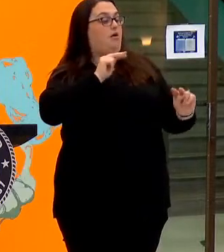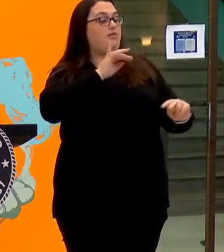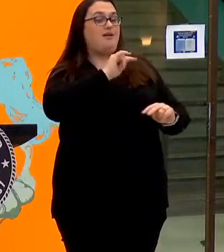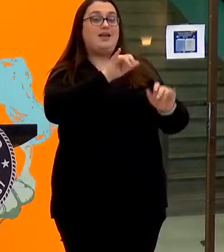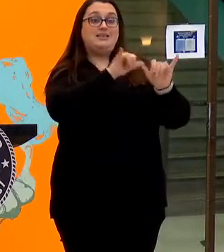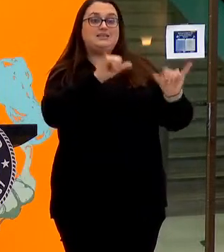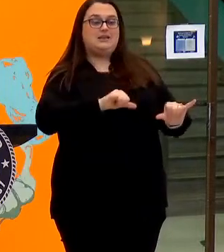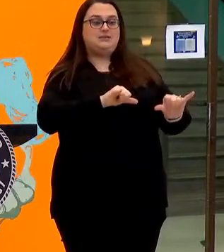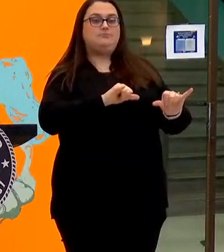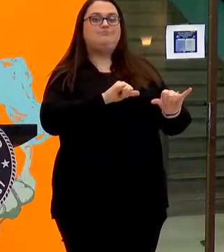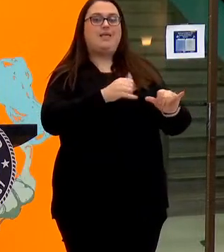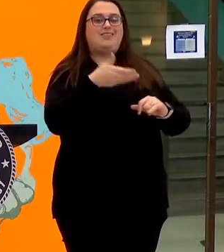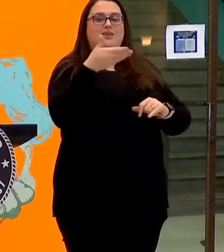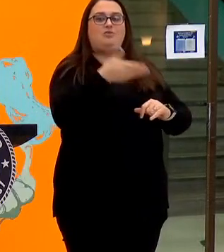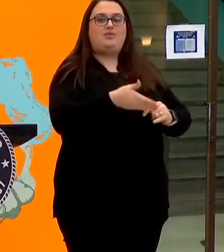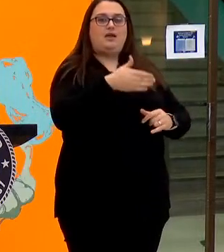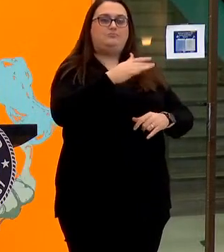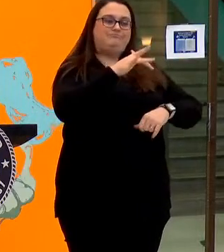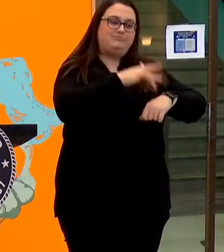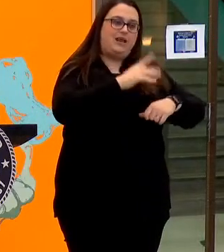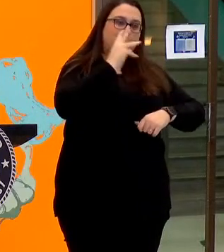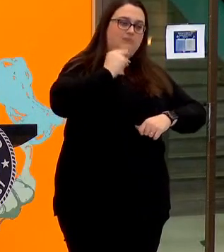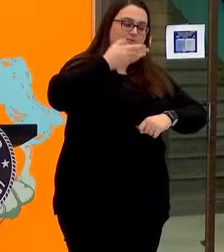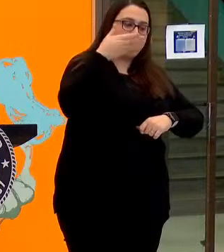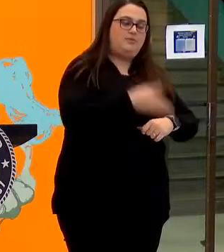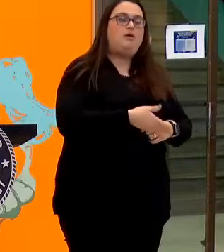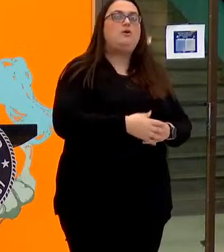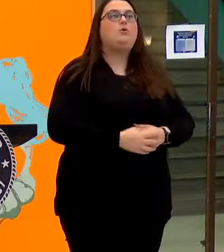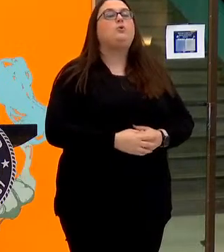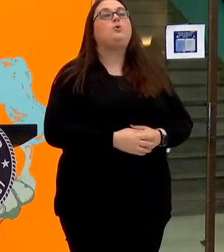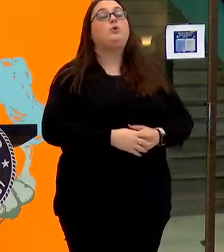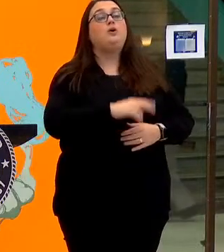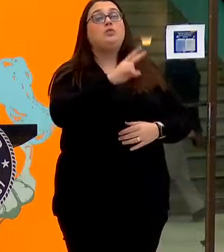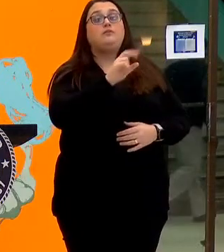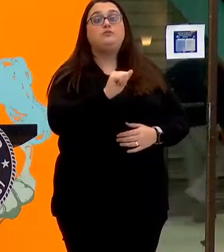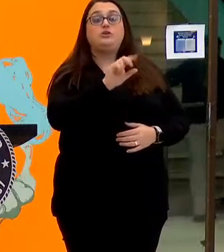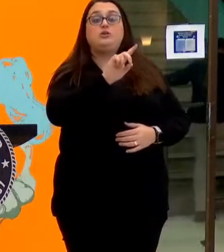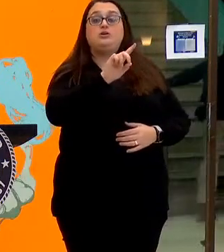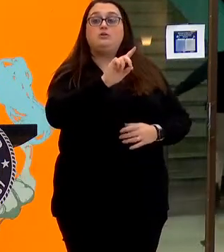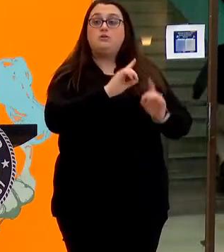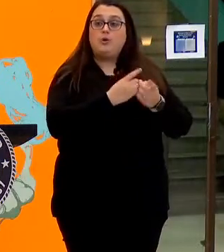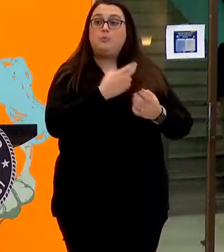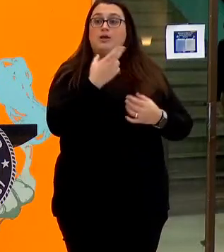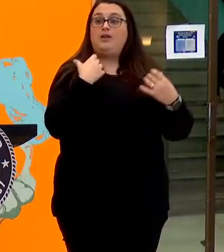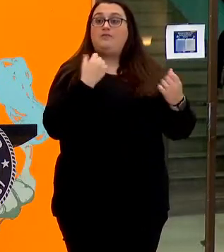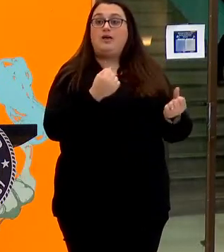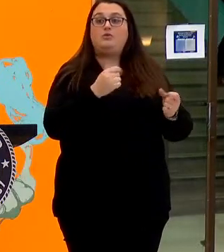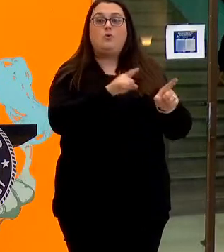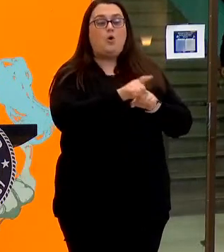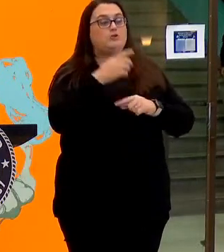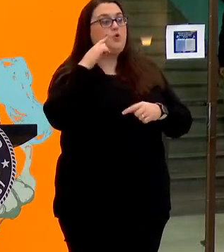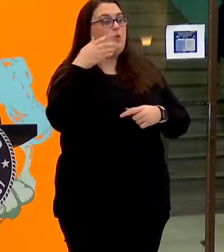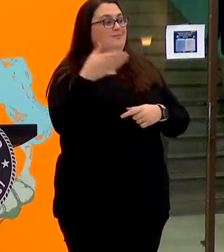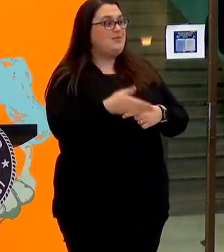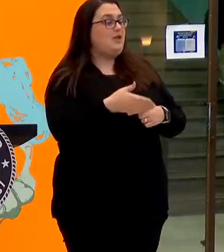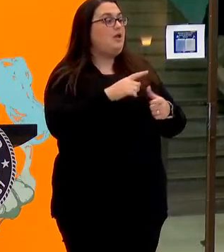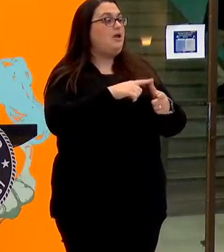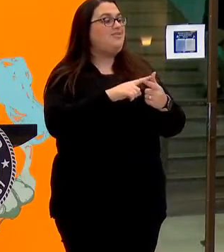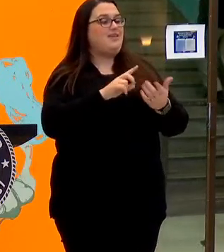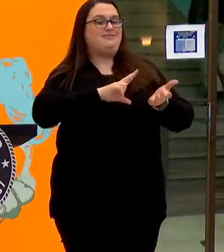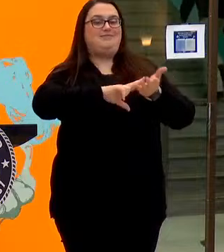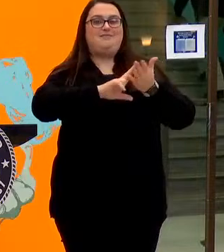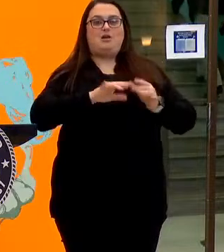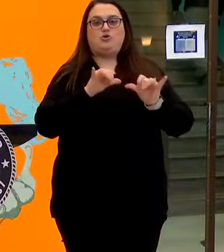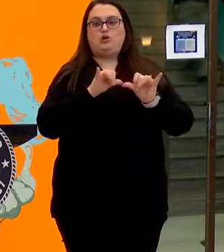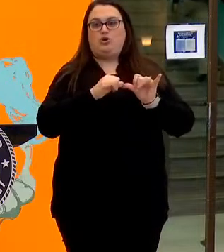IT system will be on site. The Virginia Department of Health will also be on site, and then some